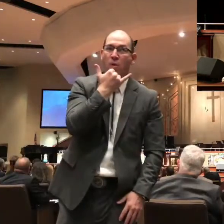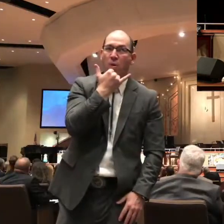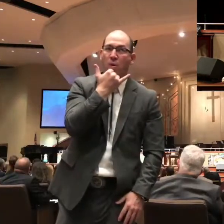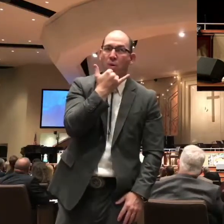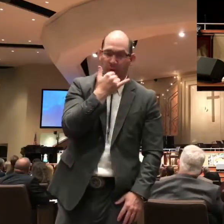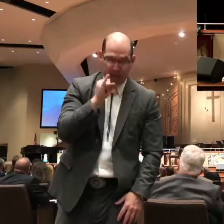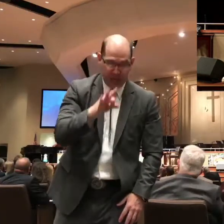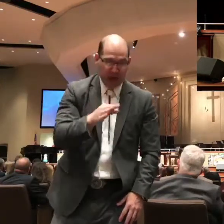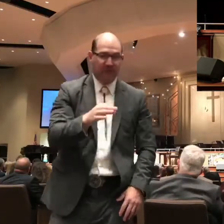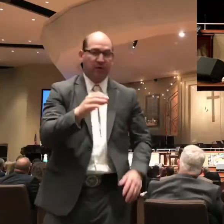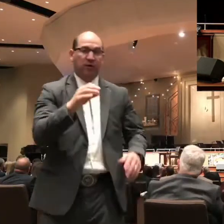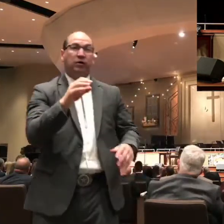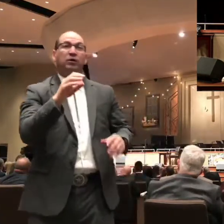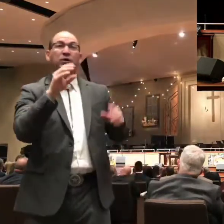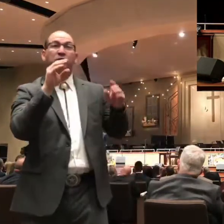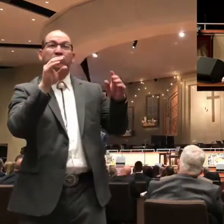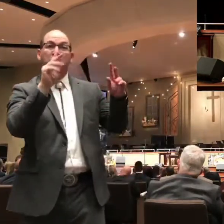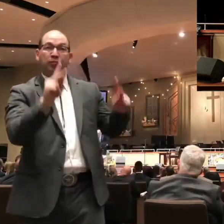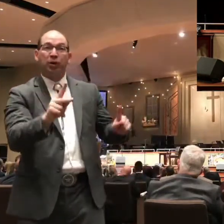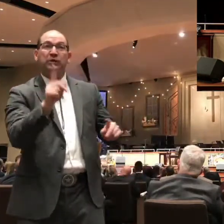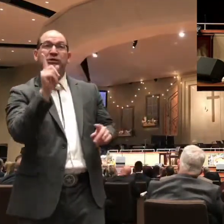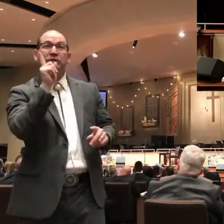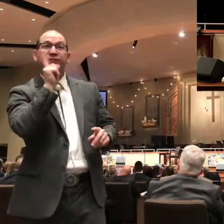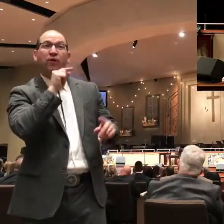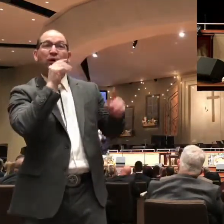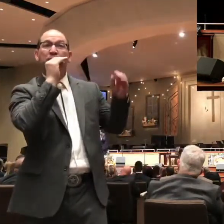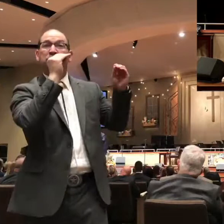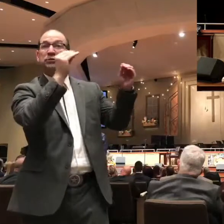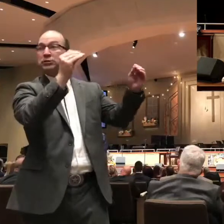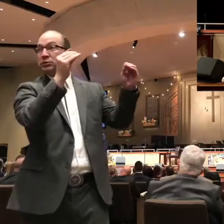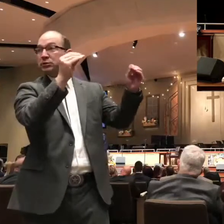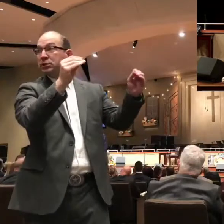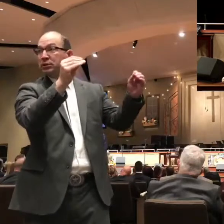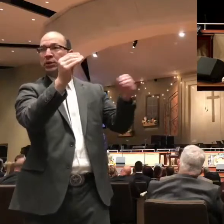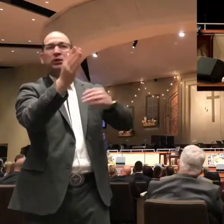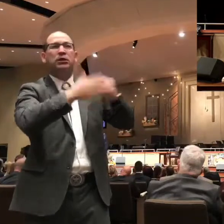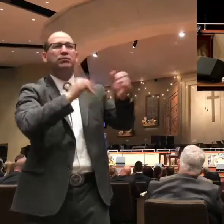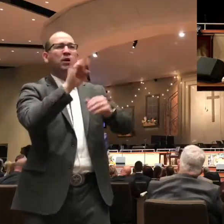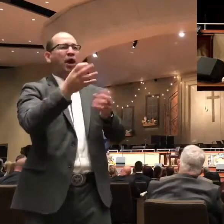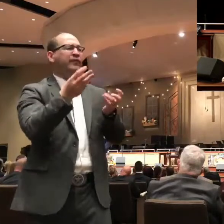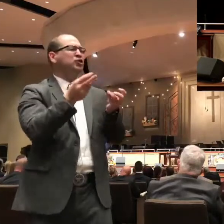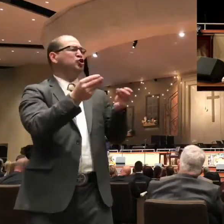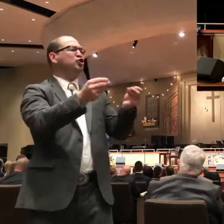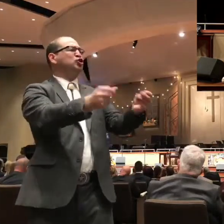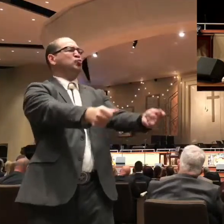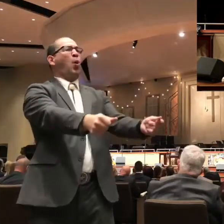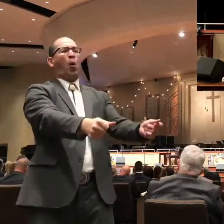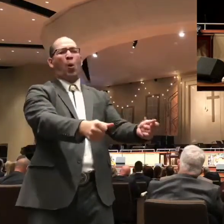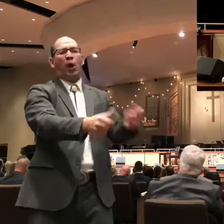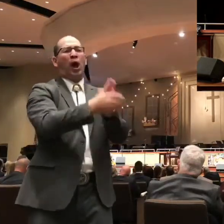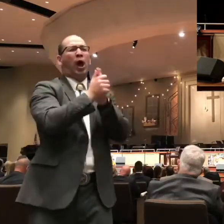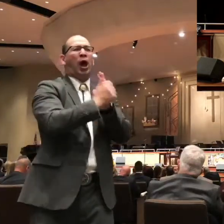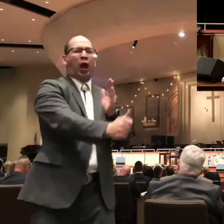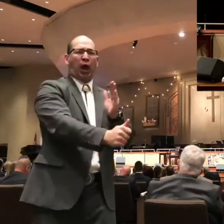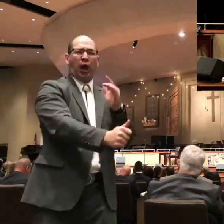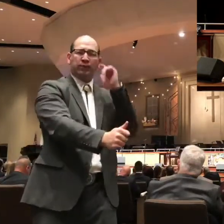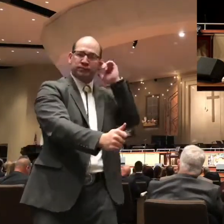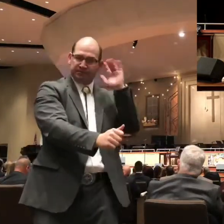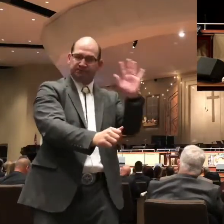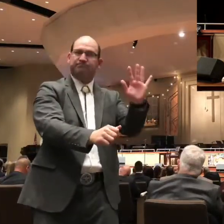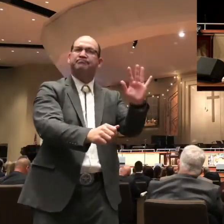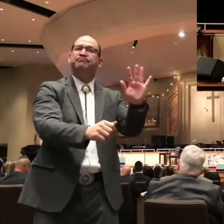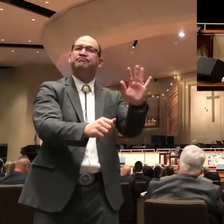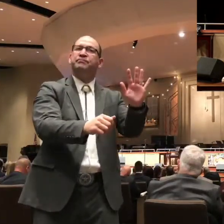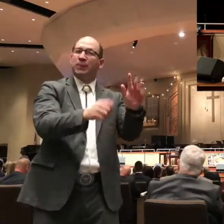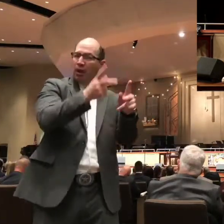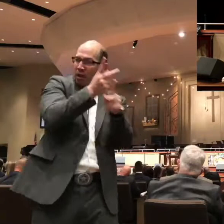teacher is very well-dressed or very articulate, they were coming in a cowardly way,